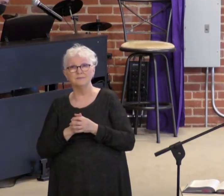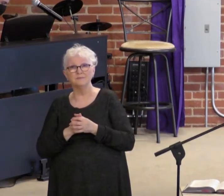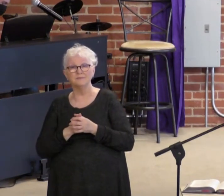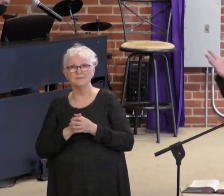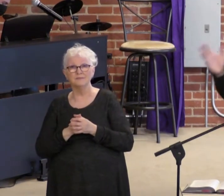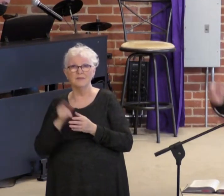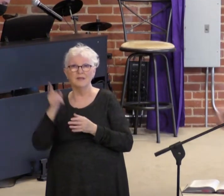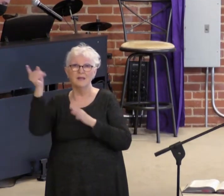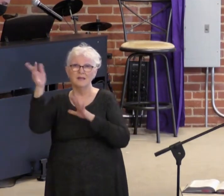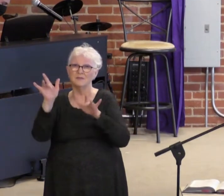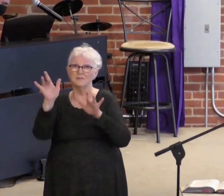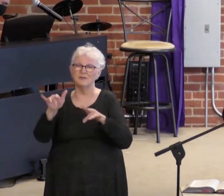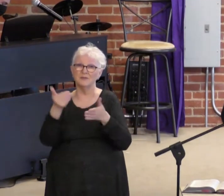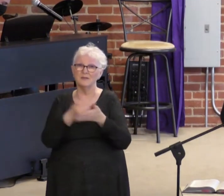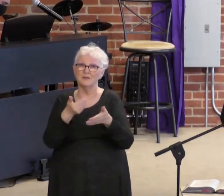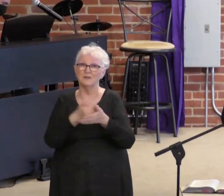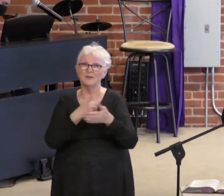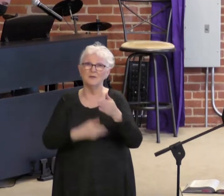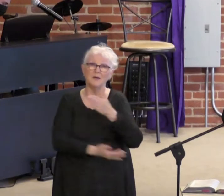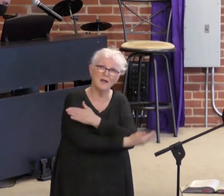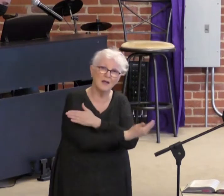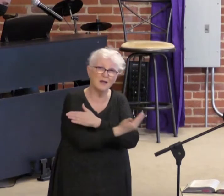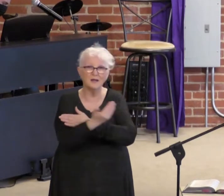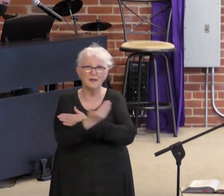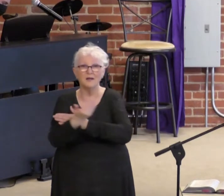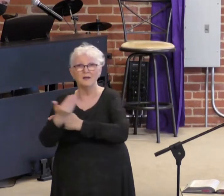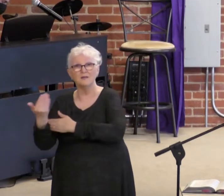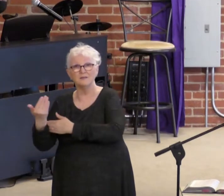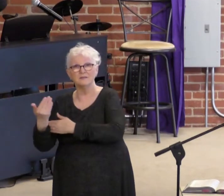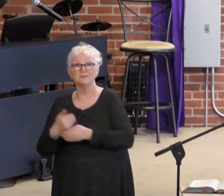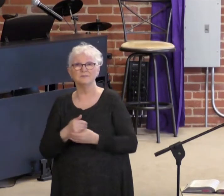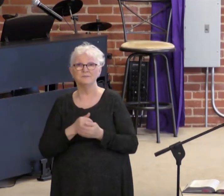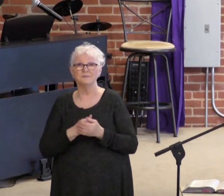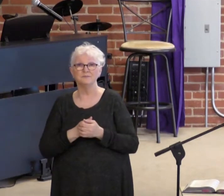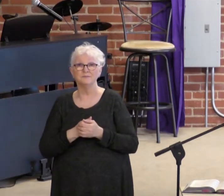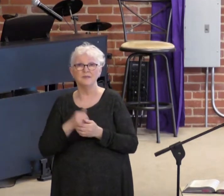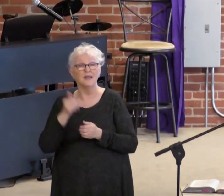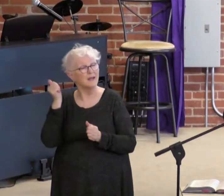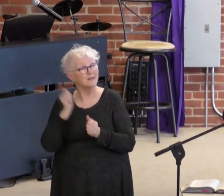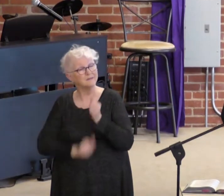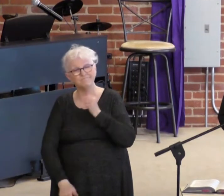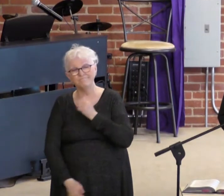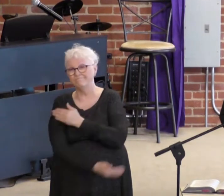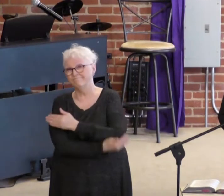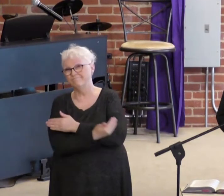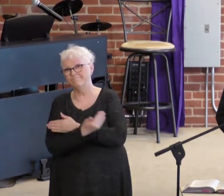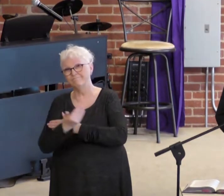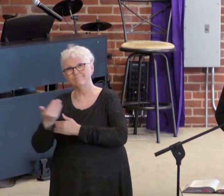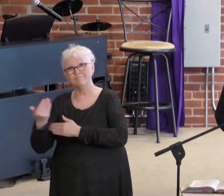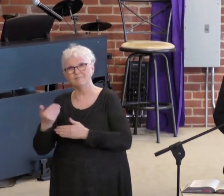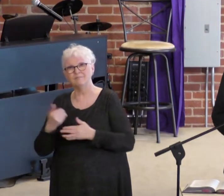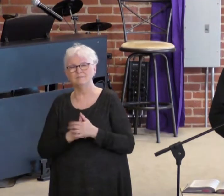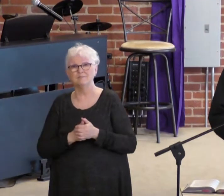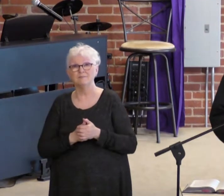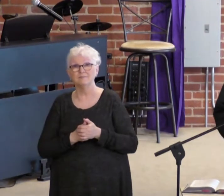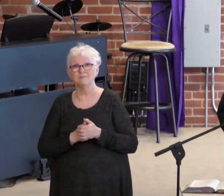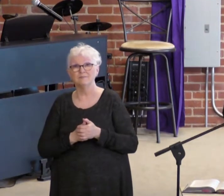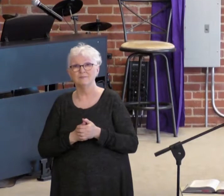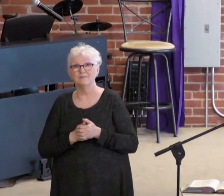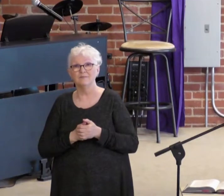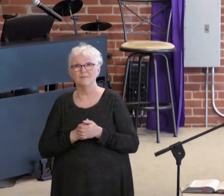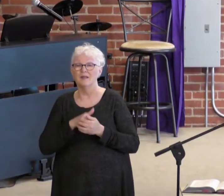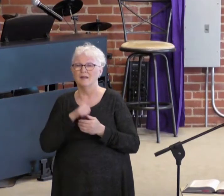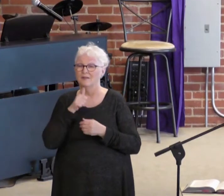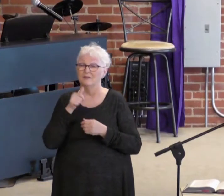His mercies are new every morning. Every morning. You don't ever have to worry about running